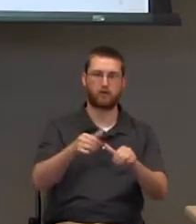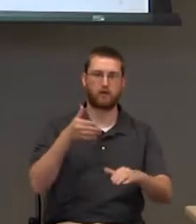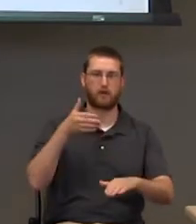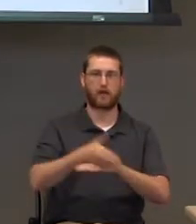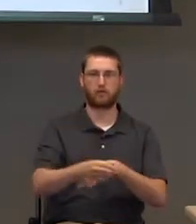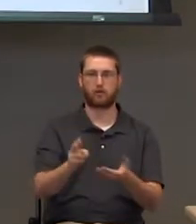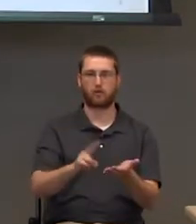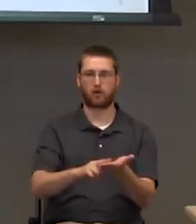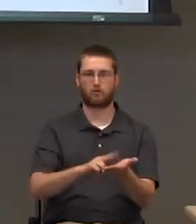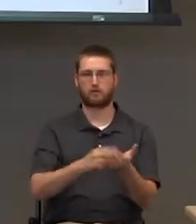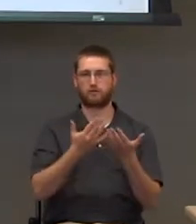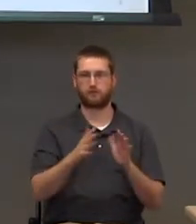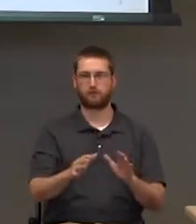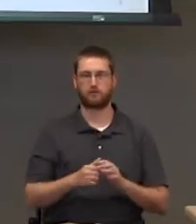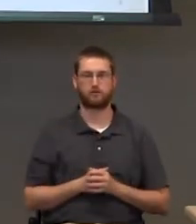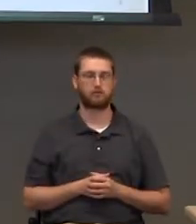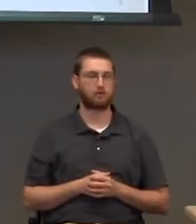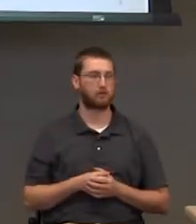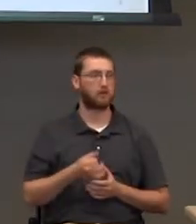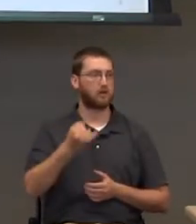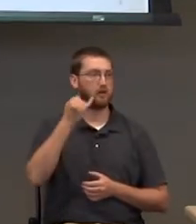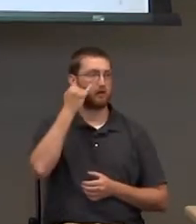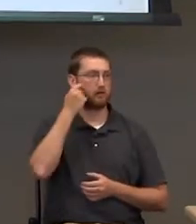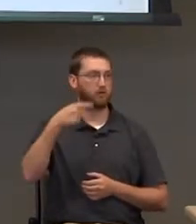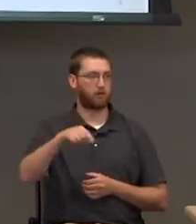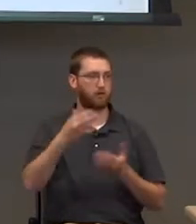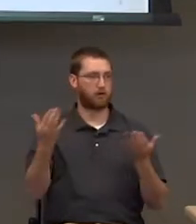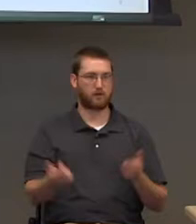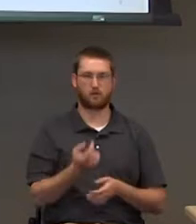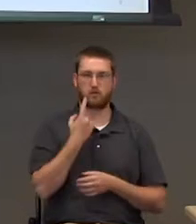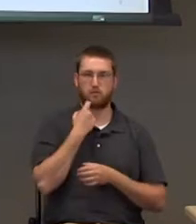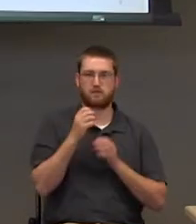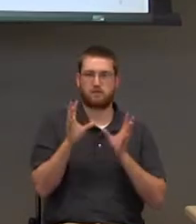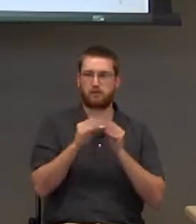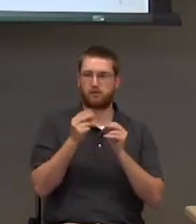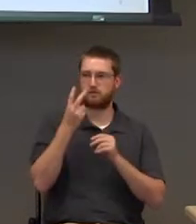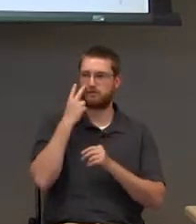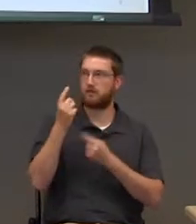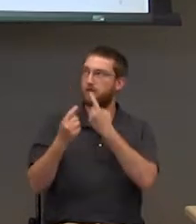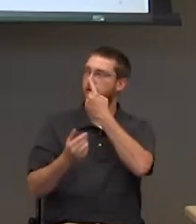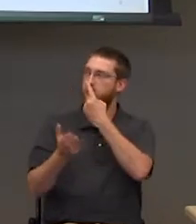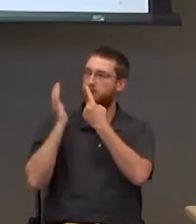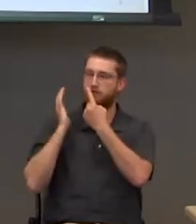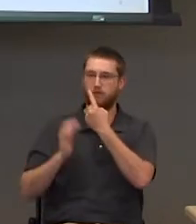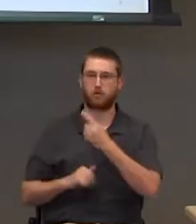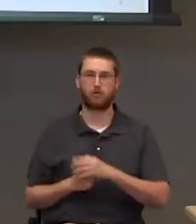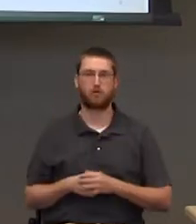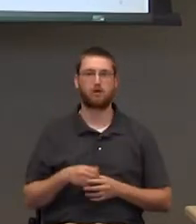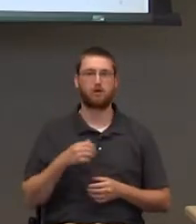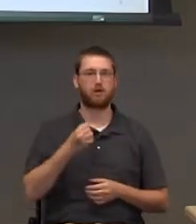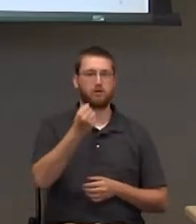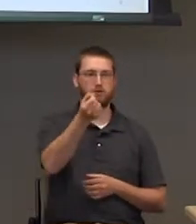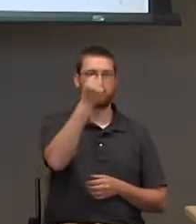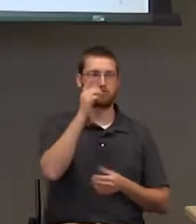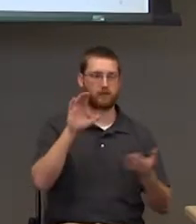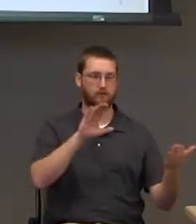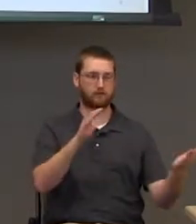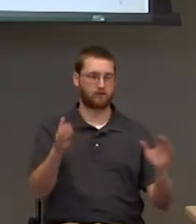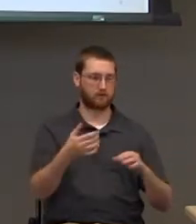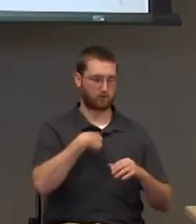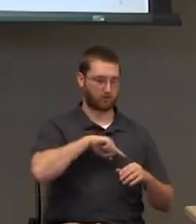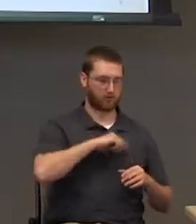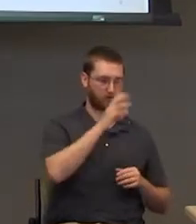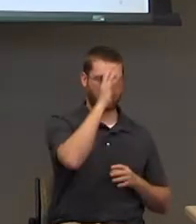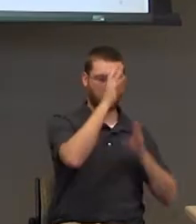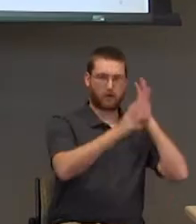it. And this is one, if you were here last time, you've seen before, but it's to understand the difference between what we are doing, which is creating a